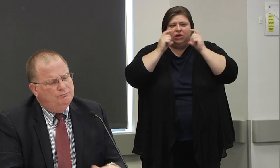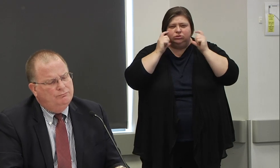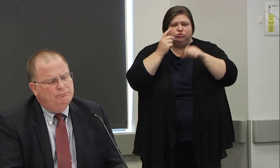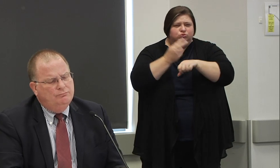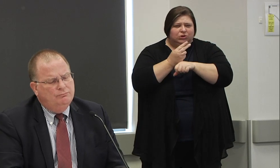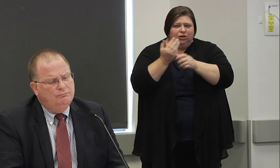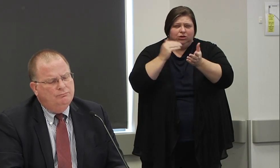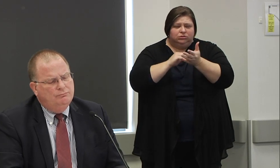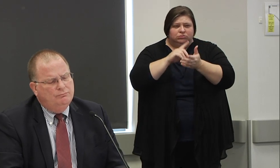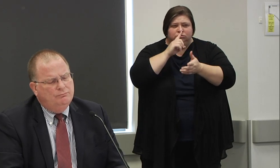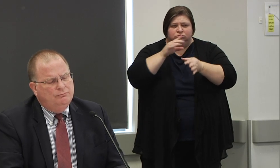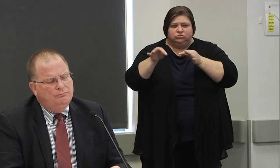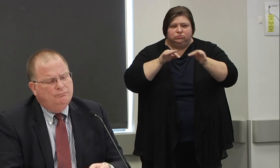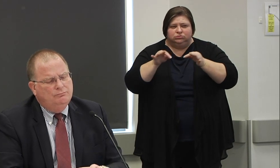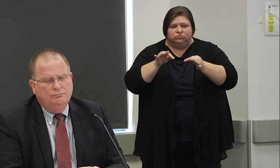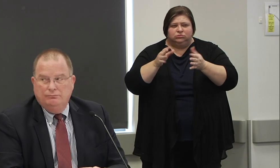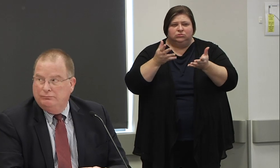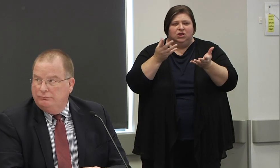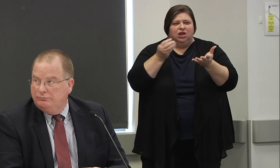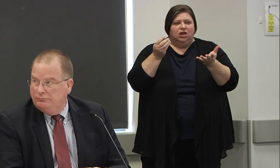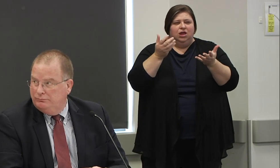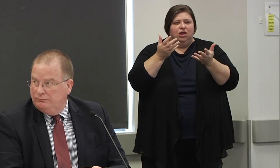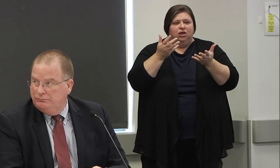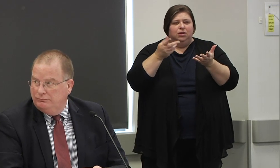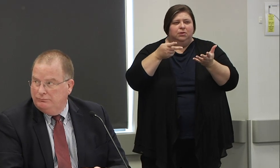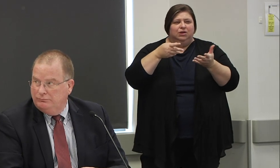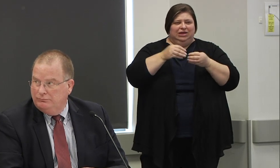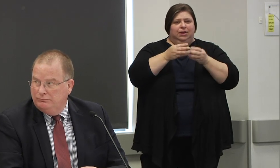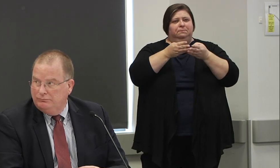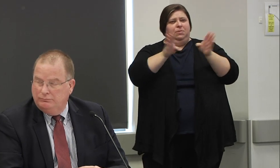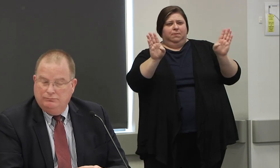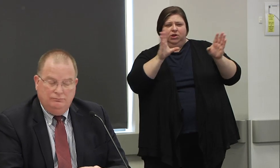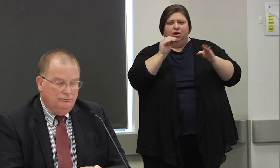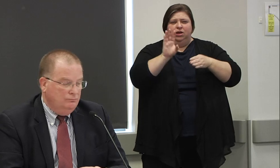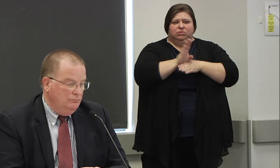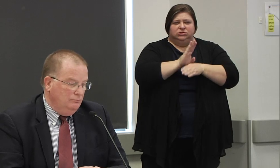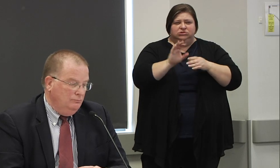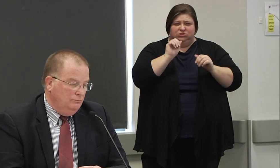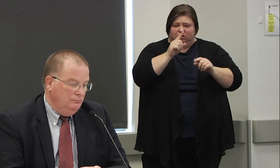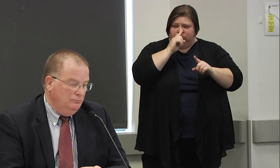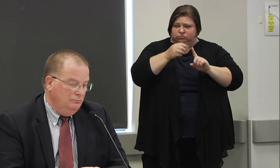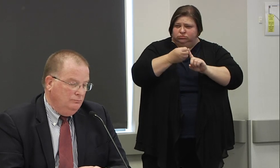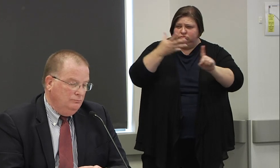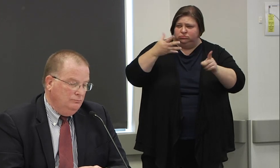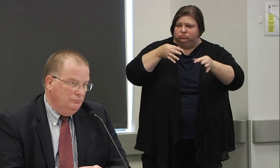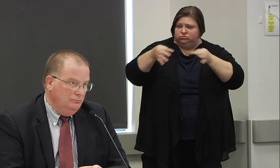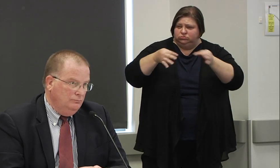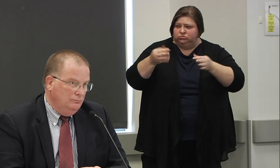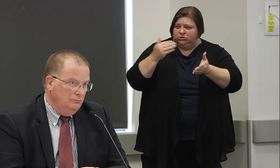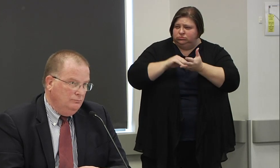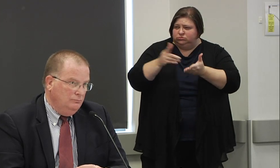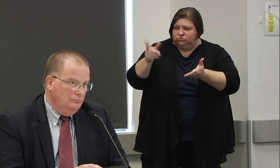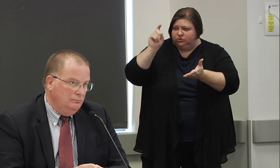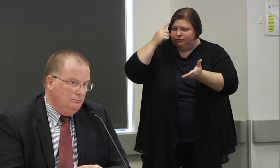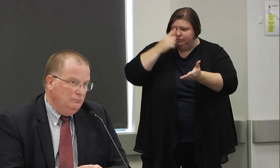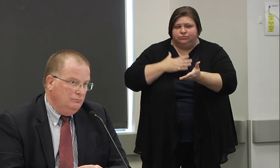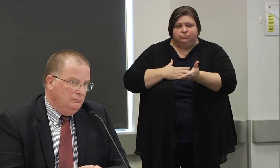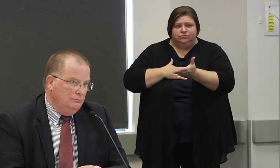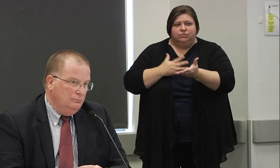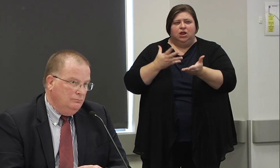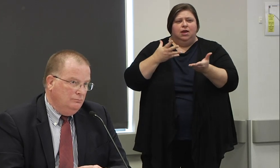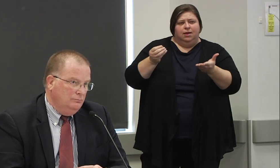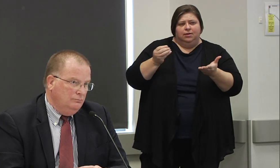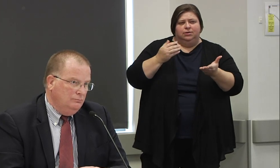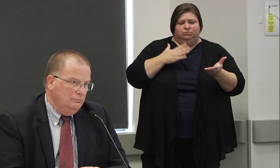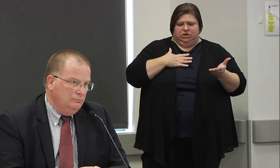in public and in businesses? And my understanding from the announcement your office sent out in advance is